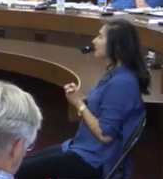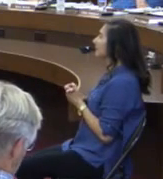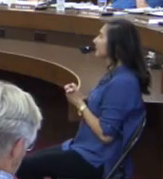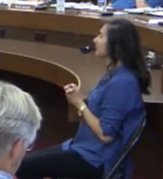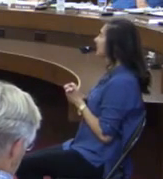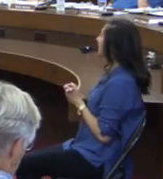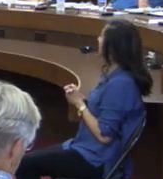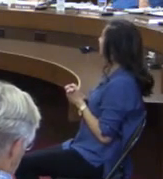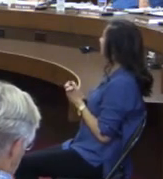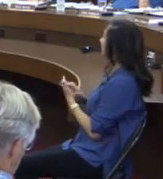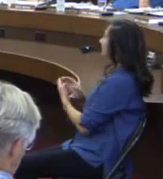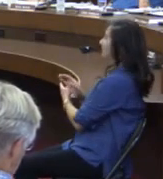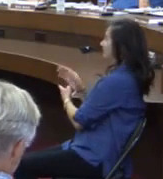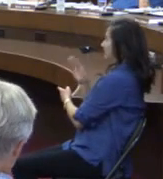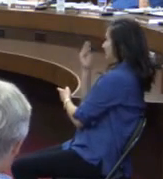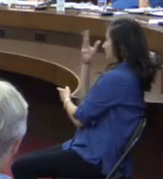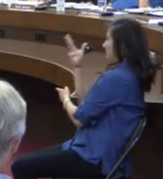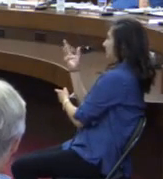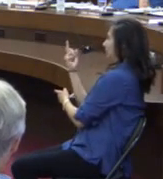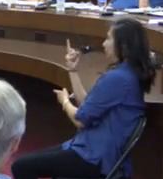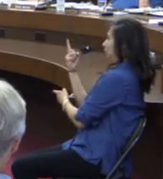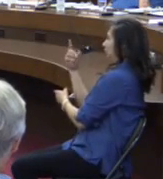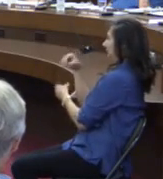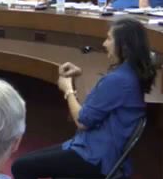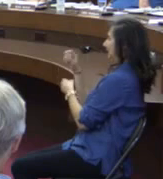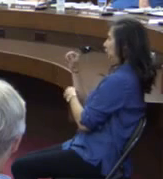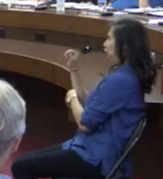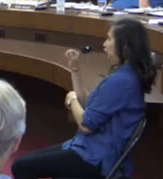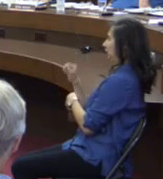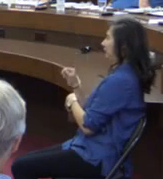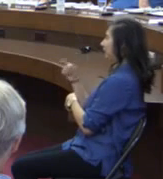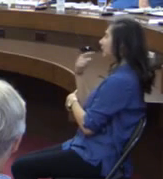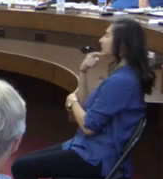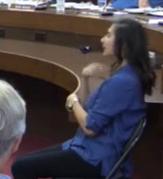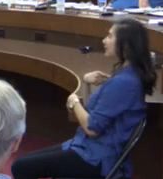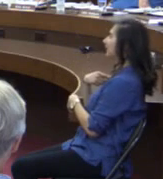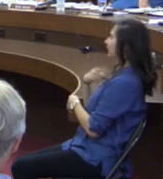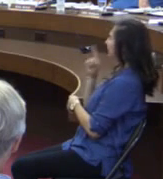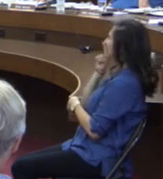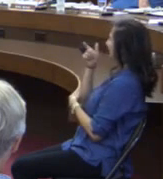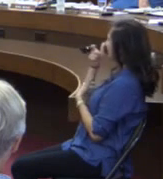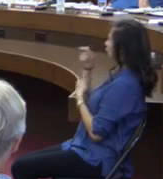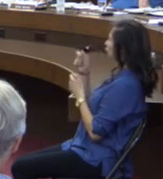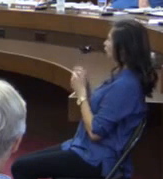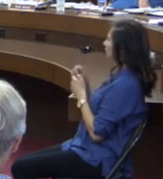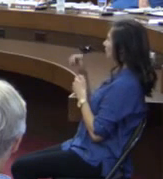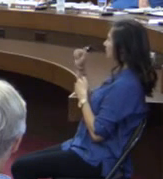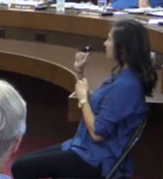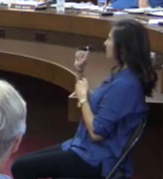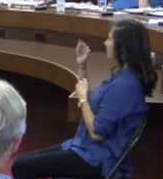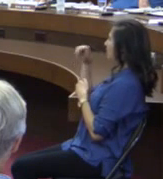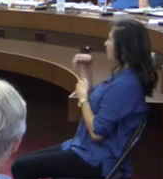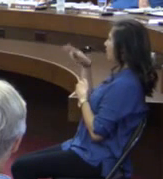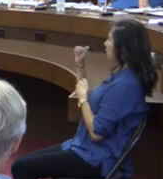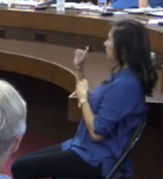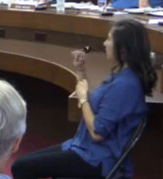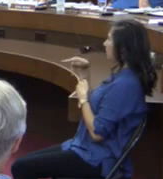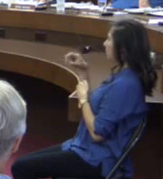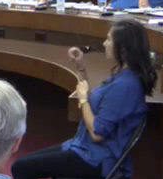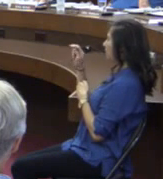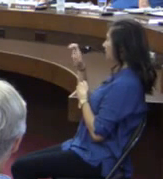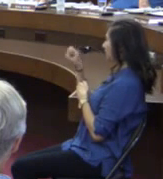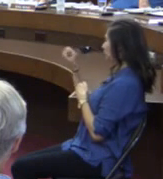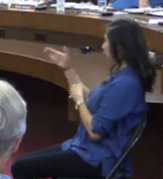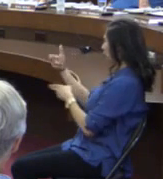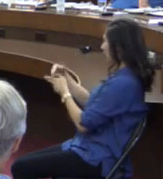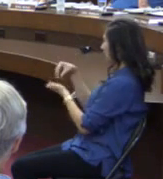I have somebody in Tulare that's was telling me how interested they are in aquaponics, so I'm going to take your name down and put